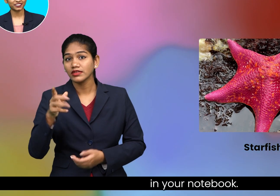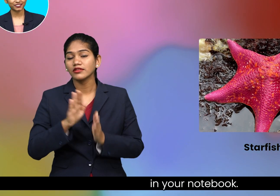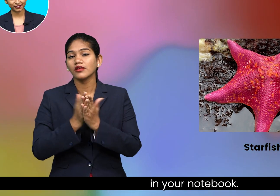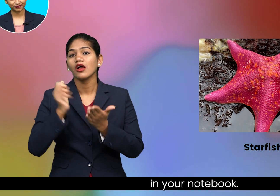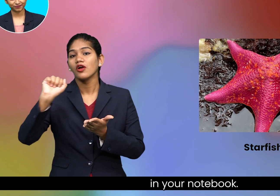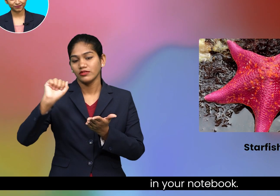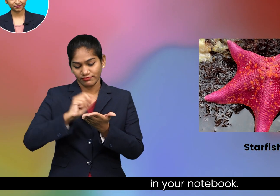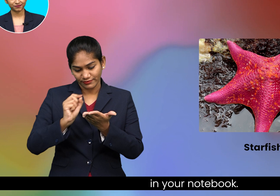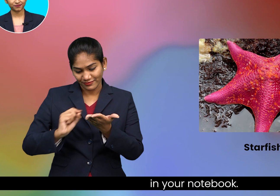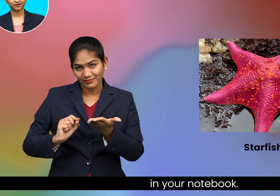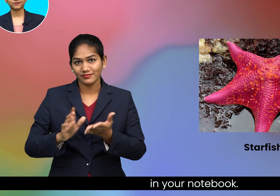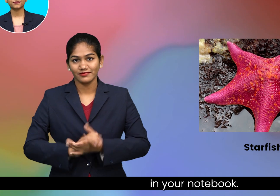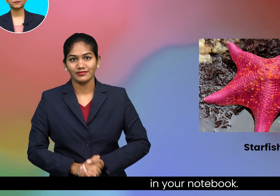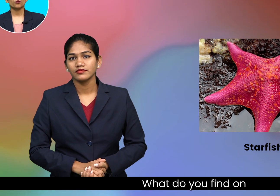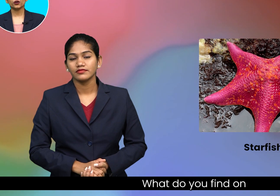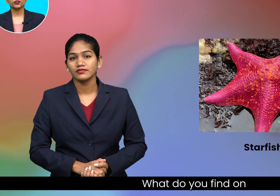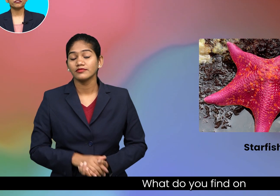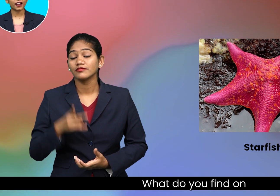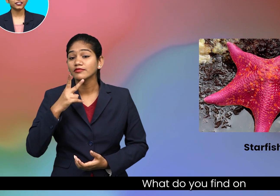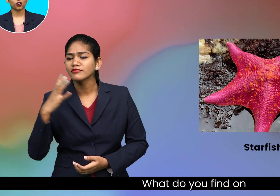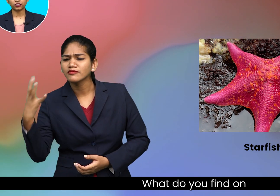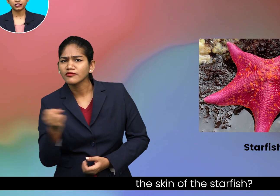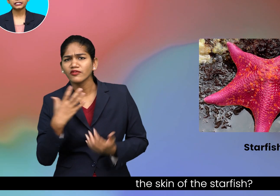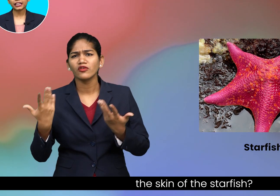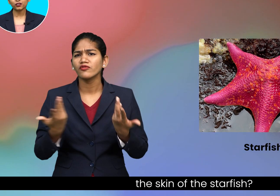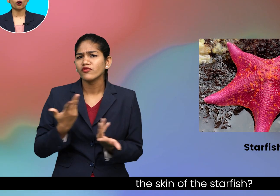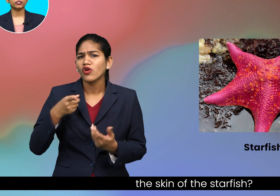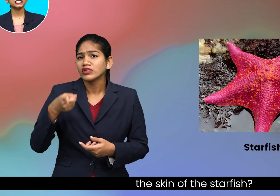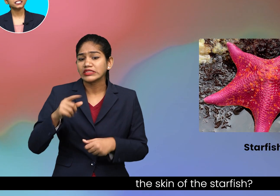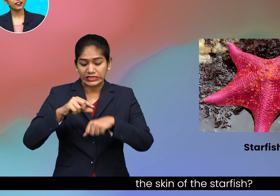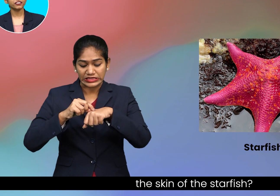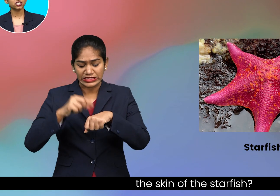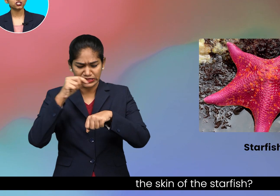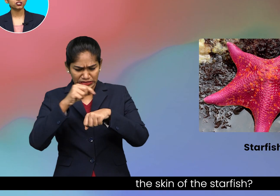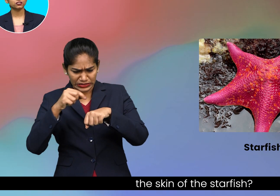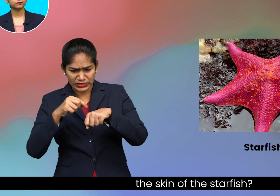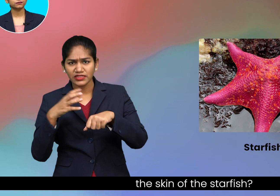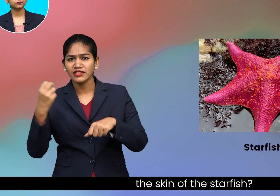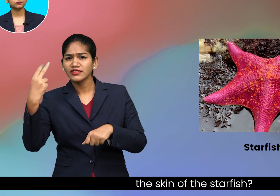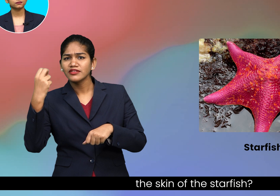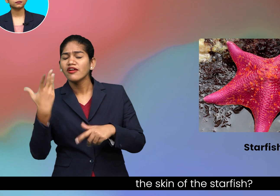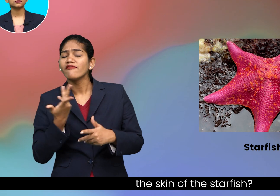notebook. What do you find on the skin of the starfish?